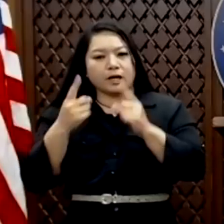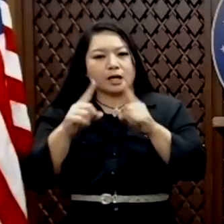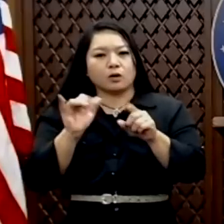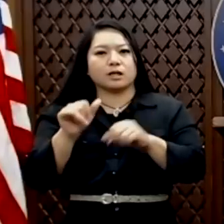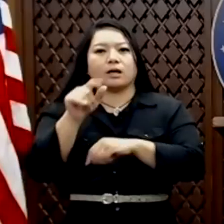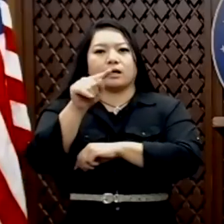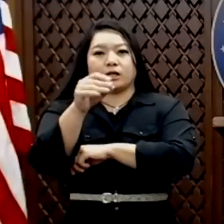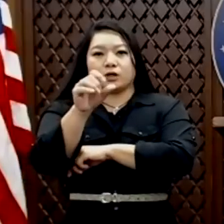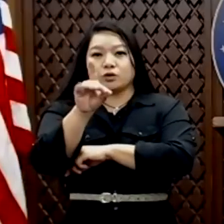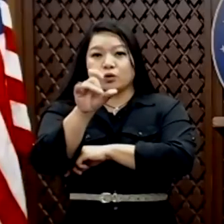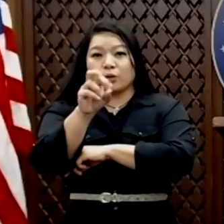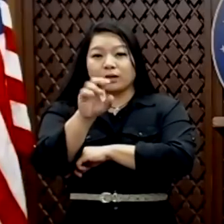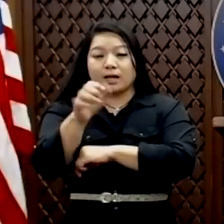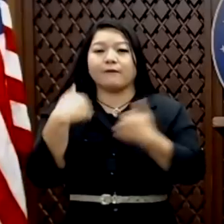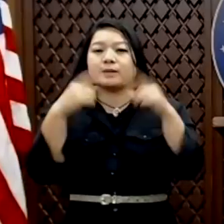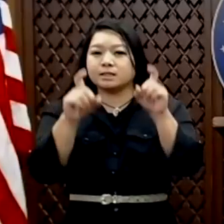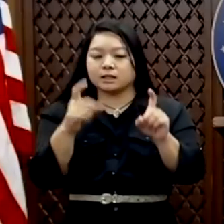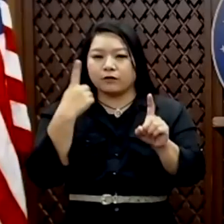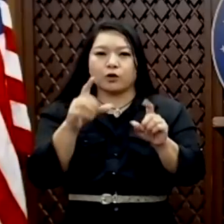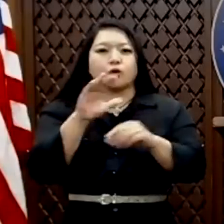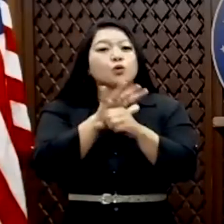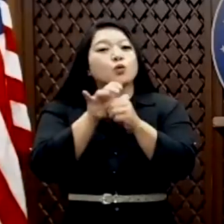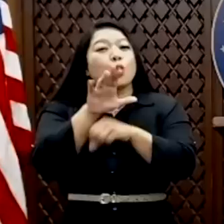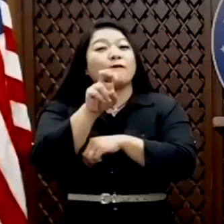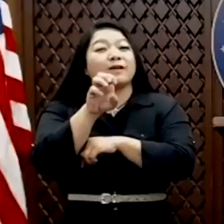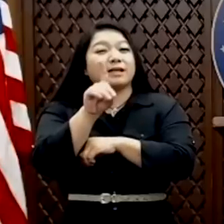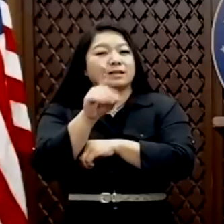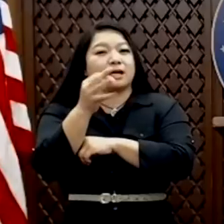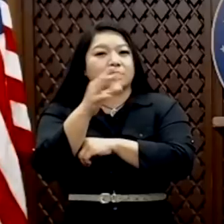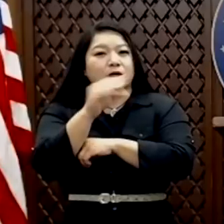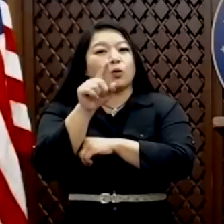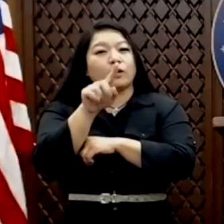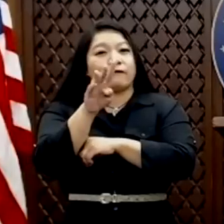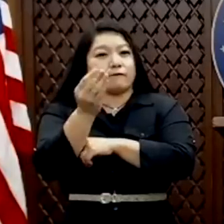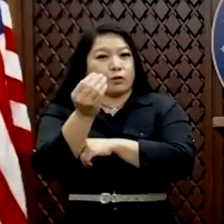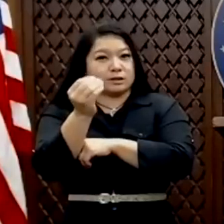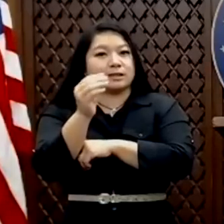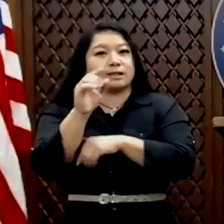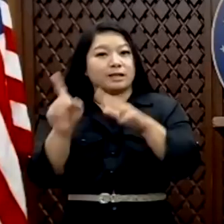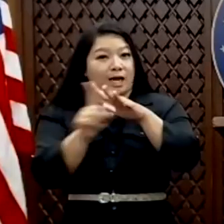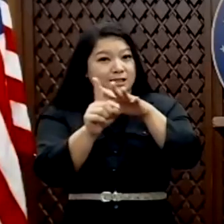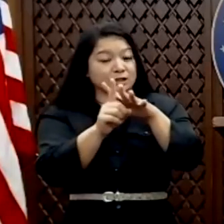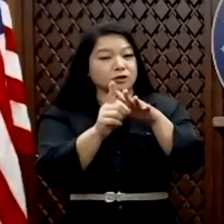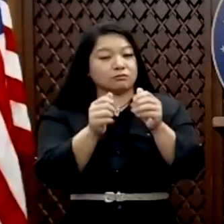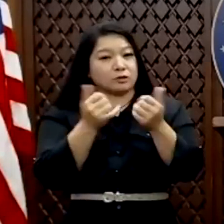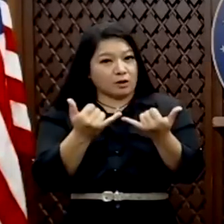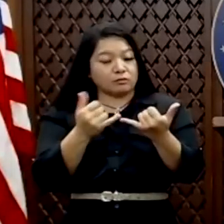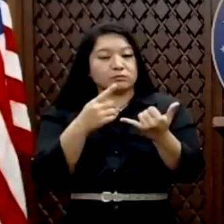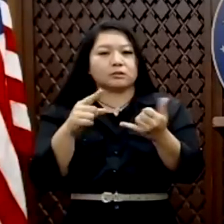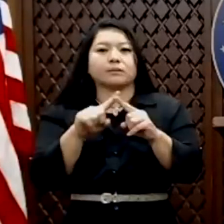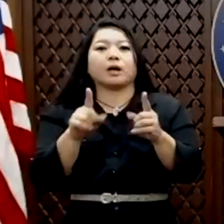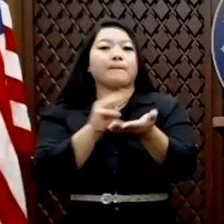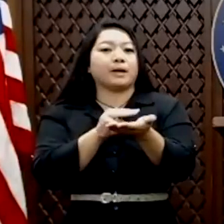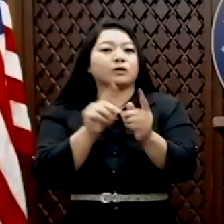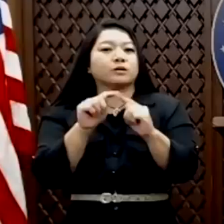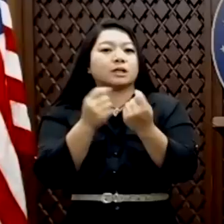USS Theodore Roosevelt crew had been tested for COVID-19, with 114 cases so far. Our medical team reports that some of the